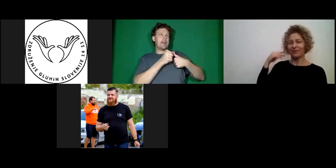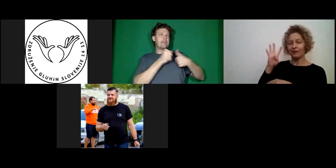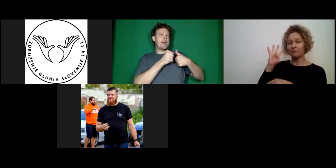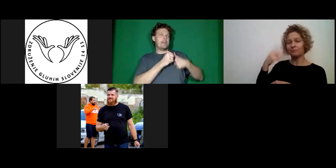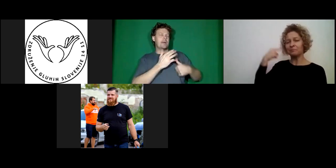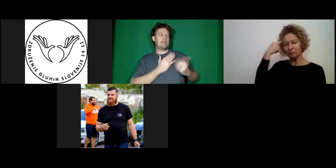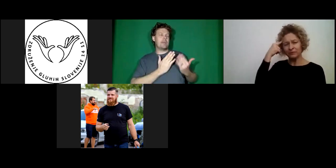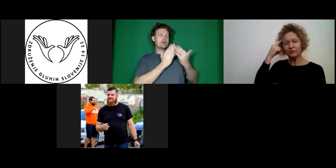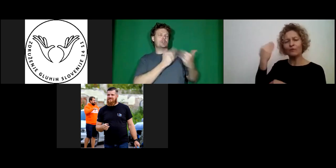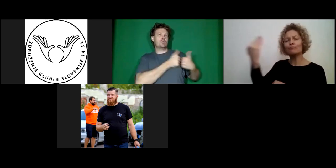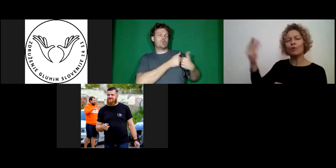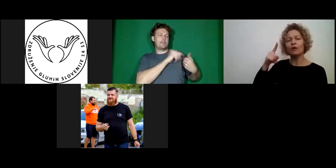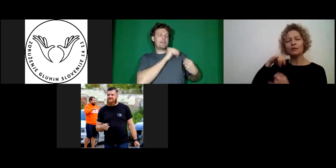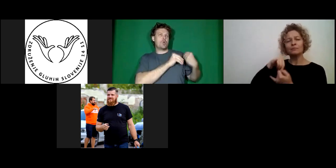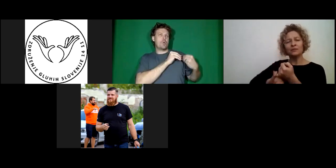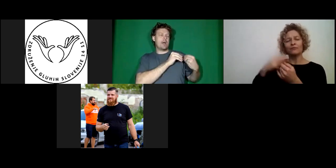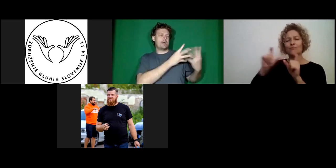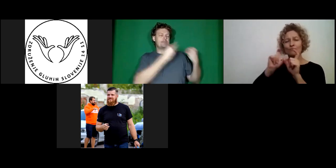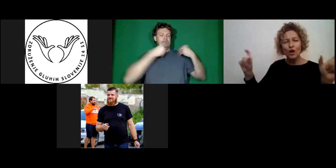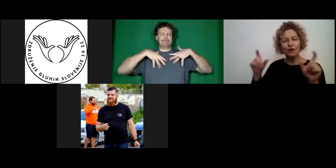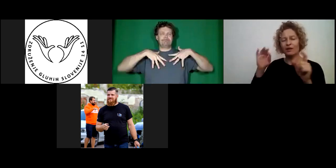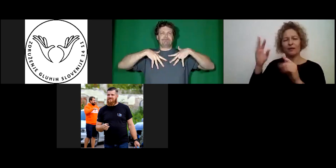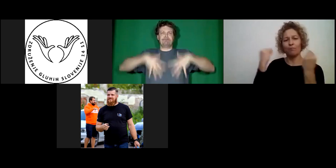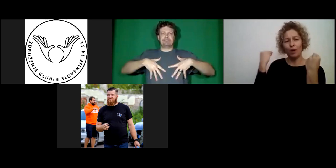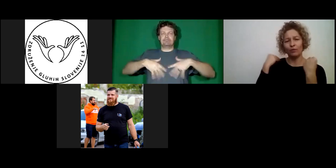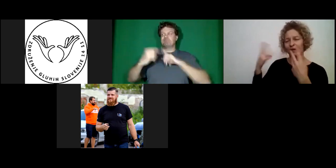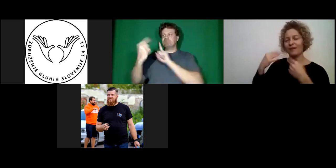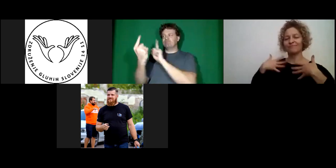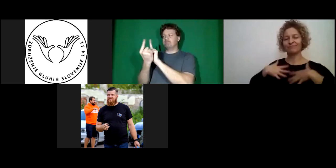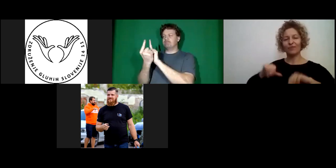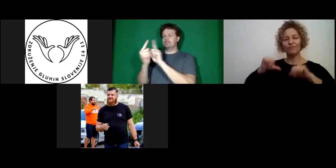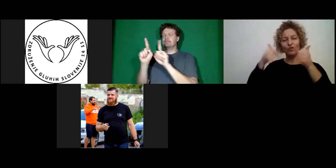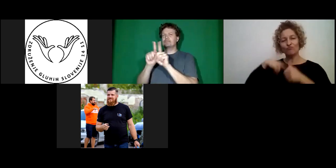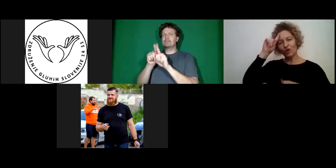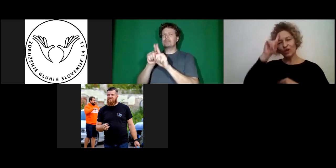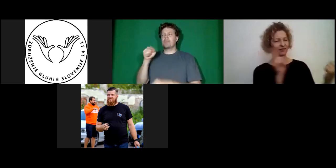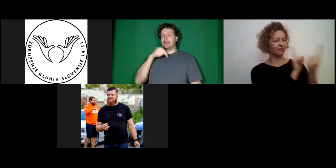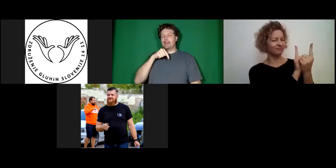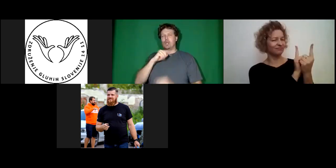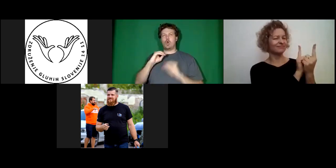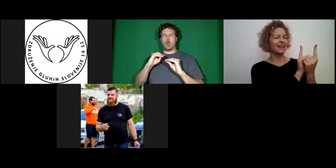remembered his classmate from 30 years earlier. He remembered